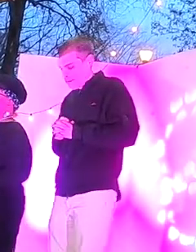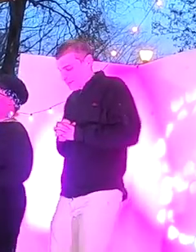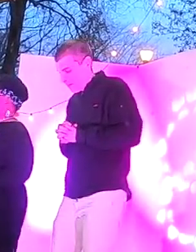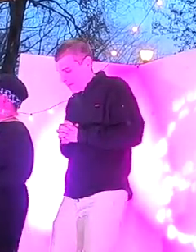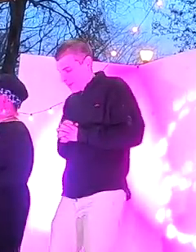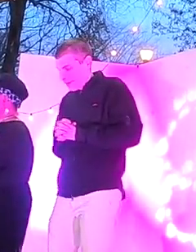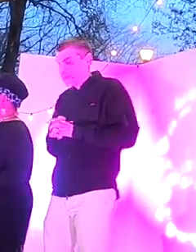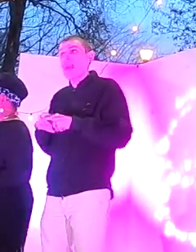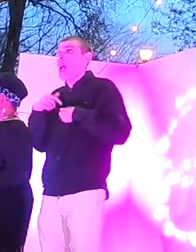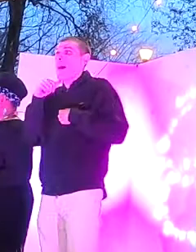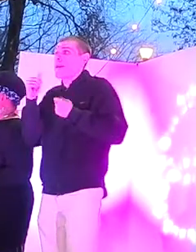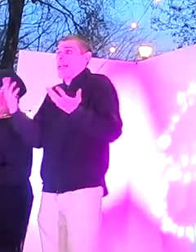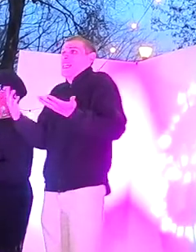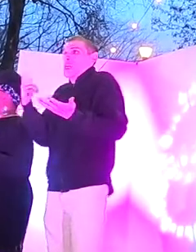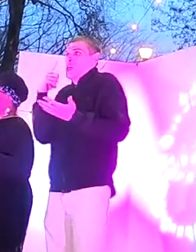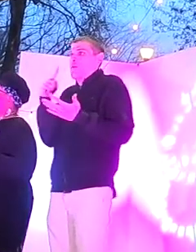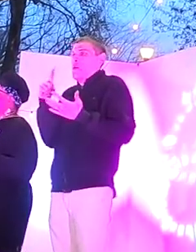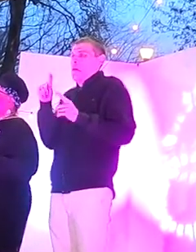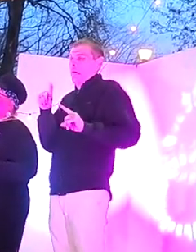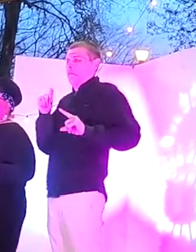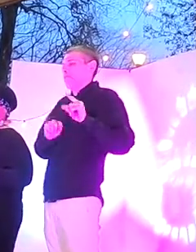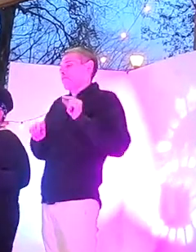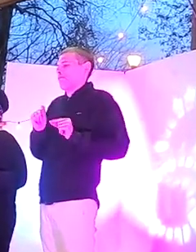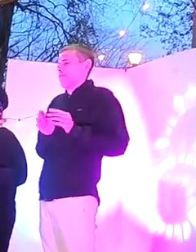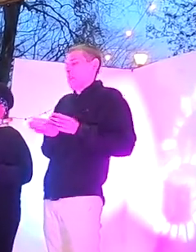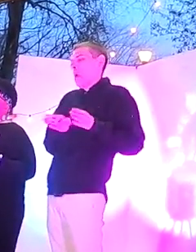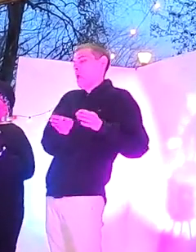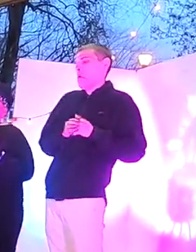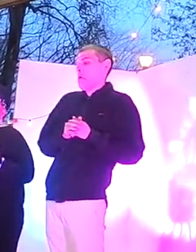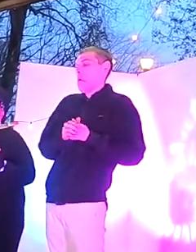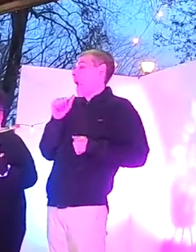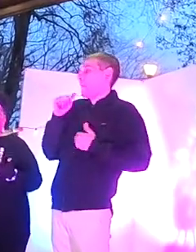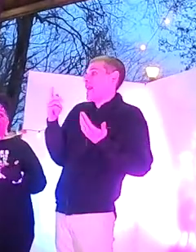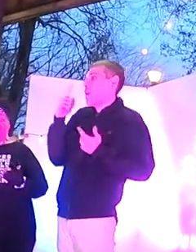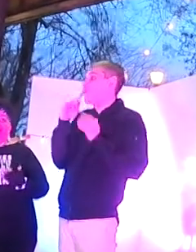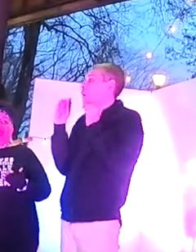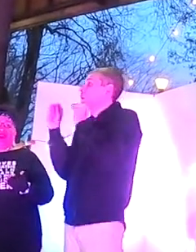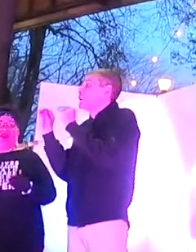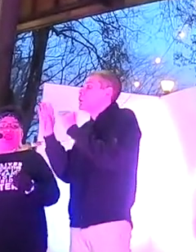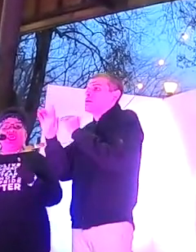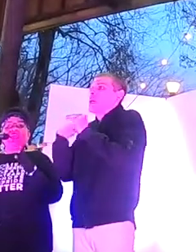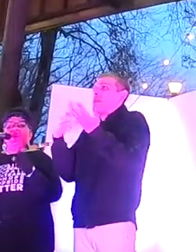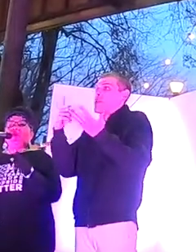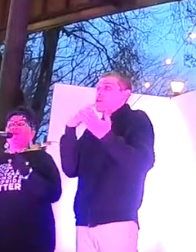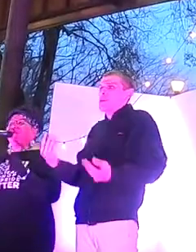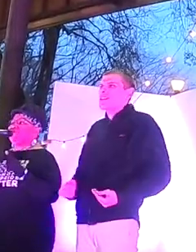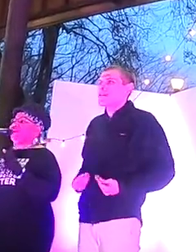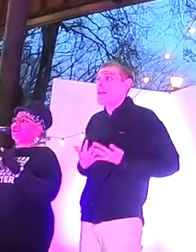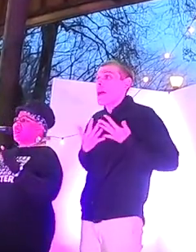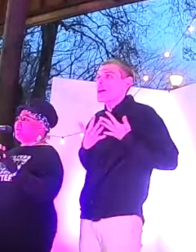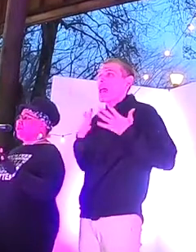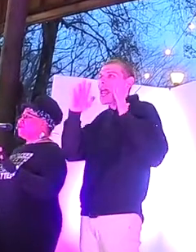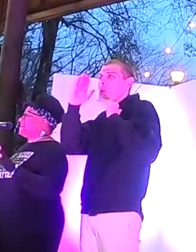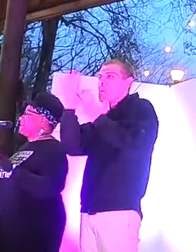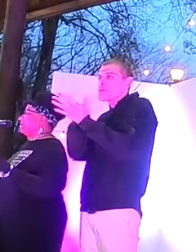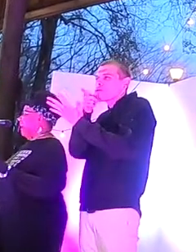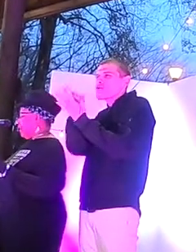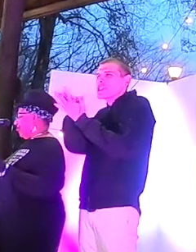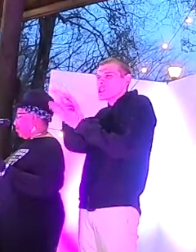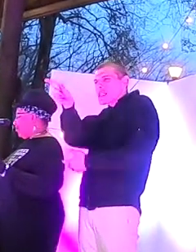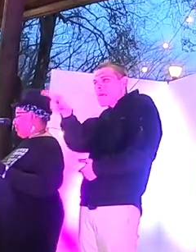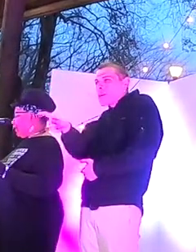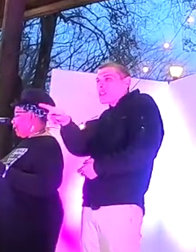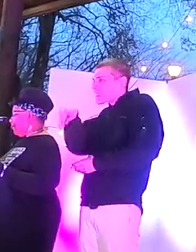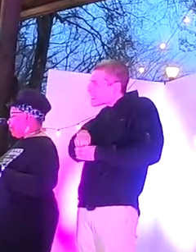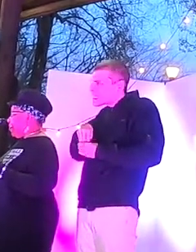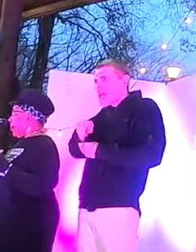I'm not here to conspire or merely to teach. I'm here to inspire and hoping to reach that person inside